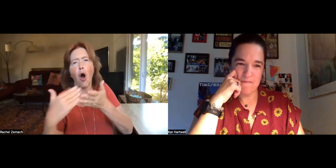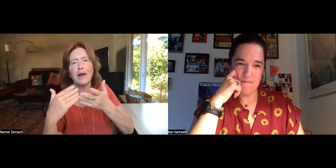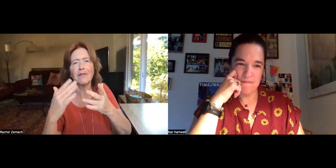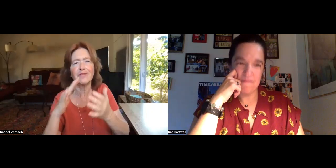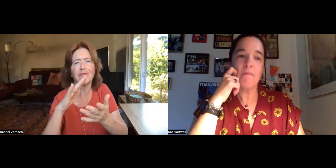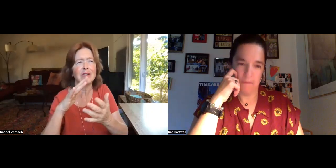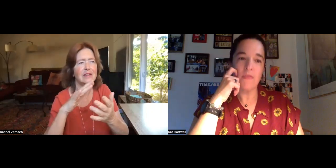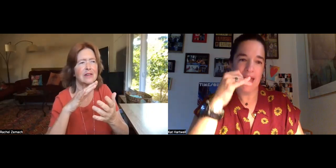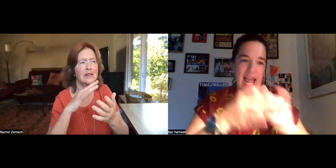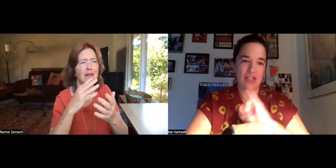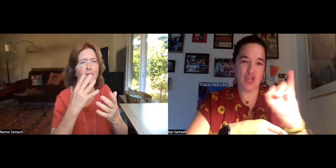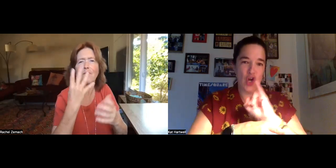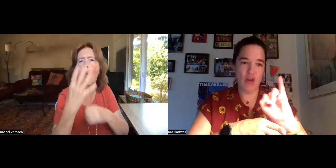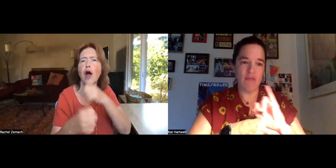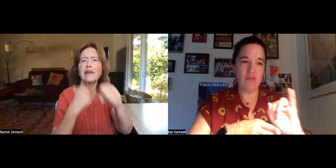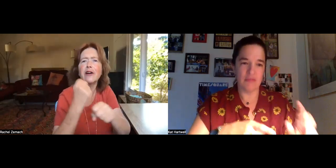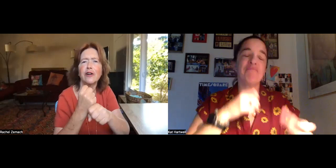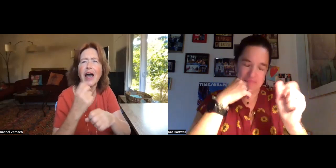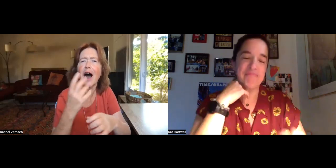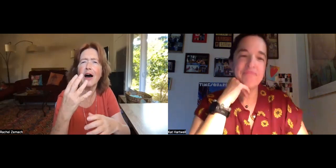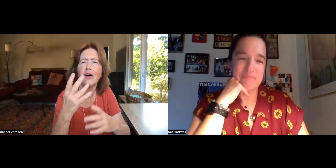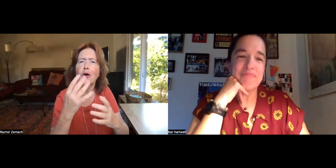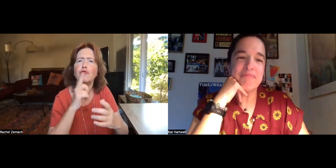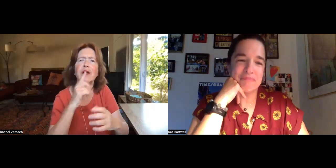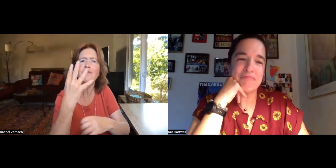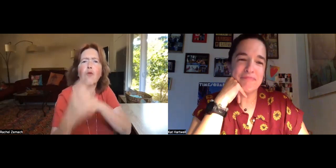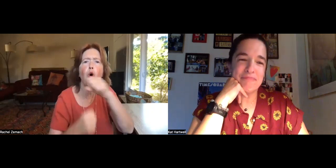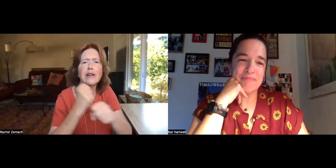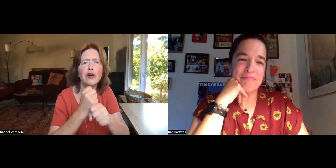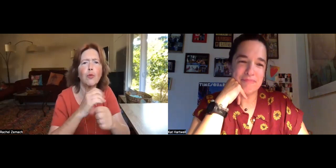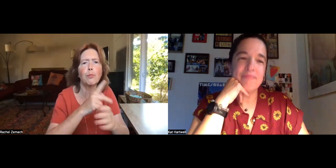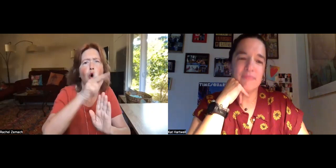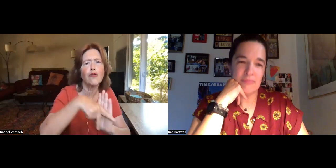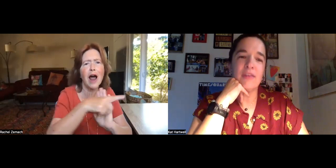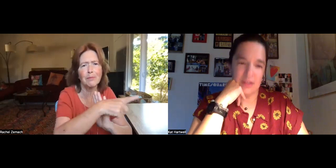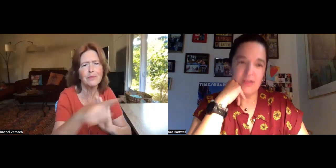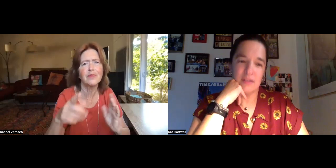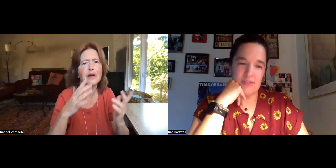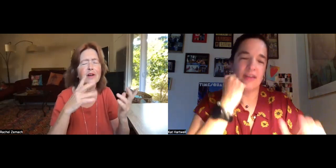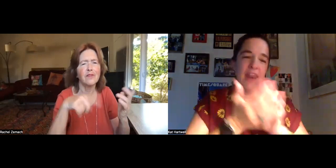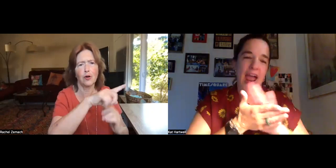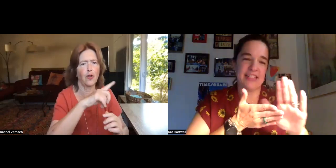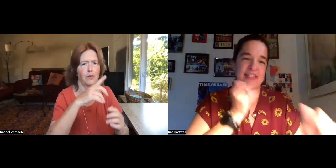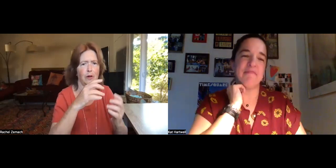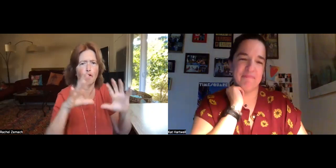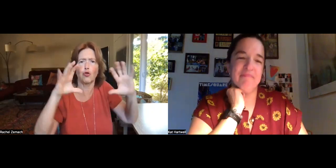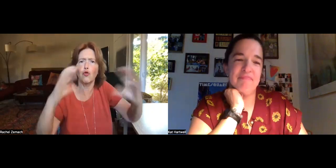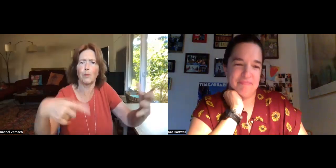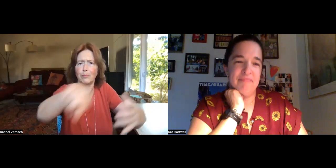part of And turn really 4 year program. main. Crew